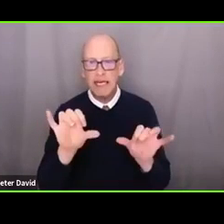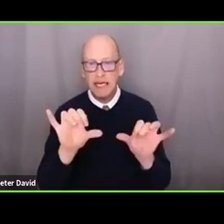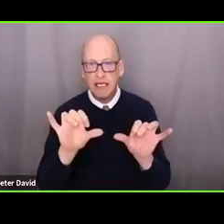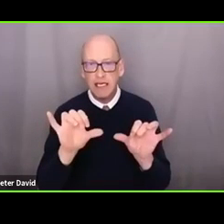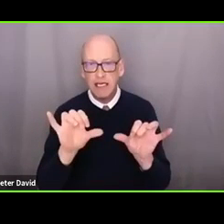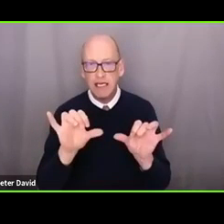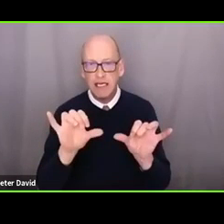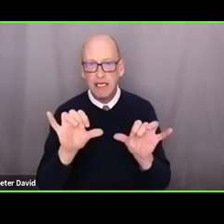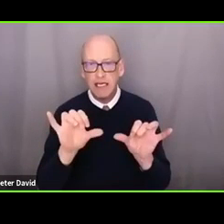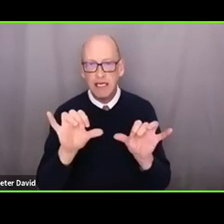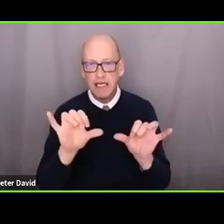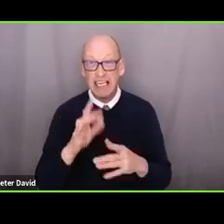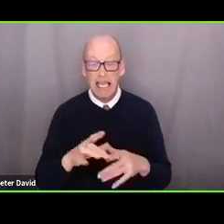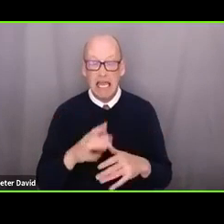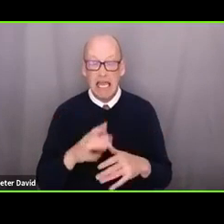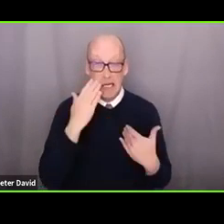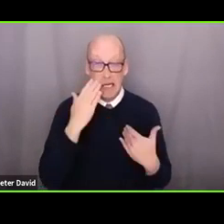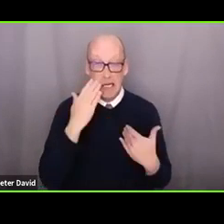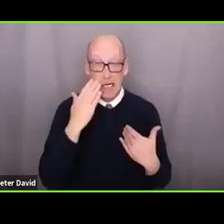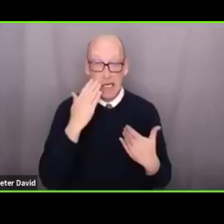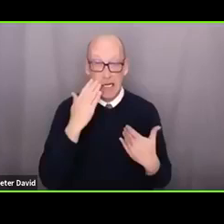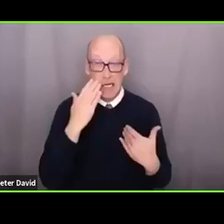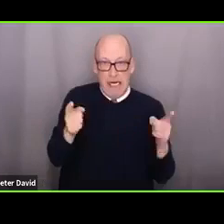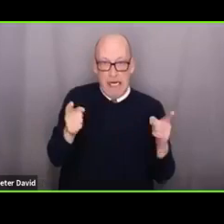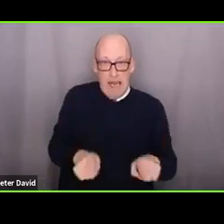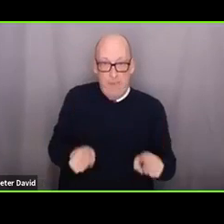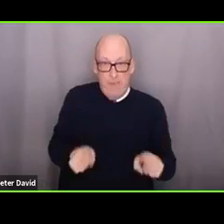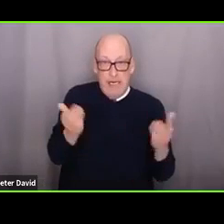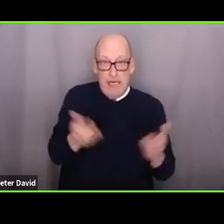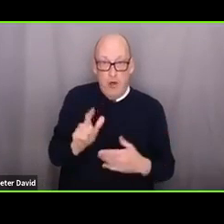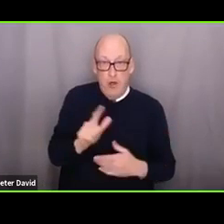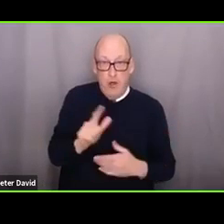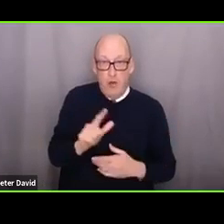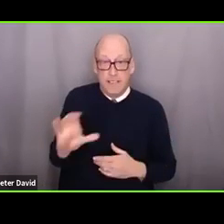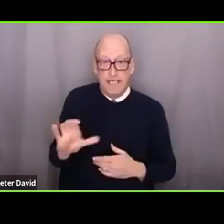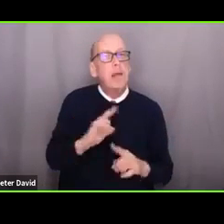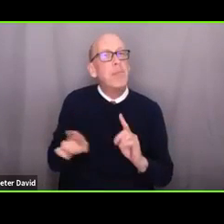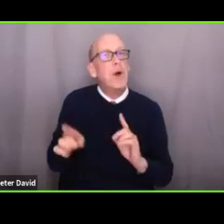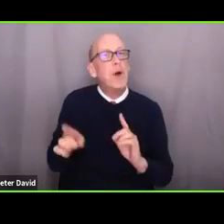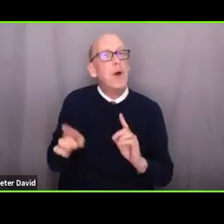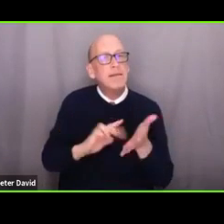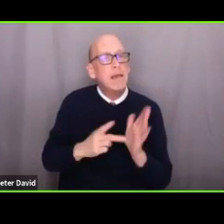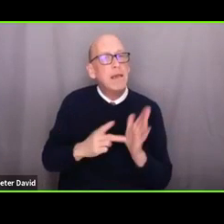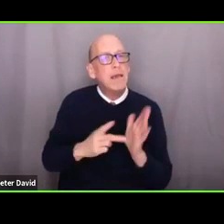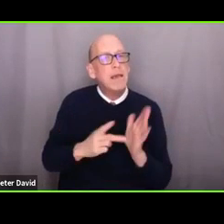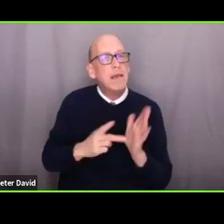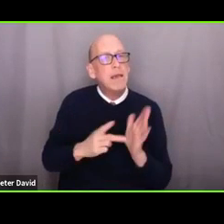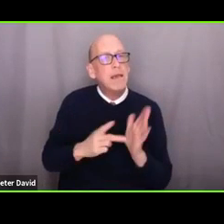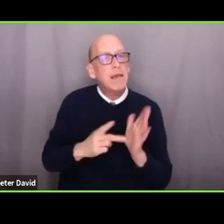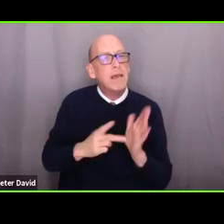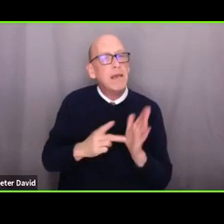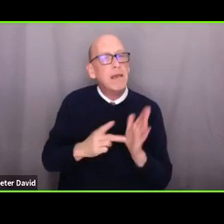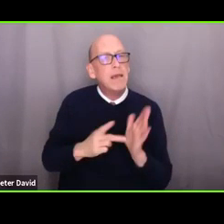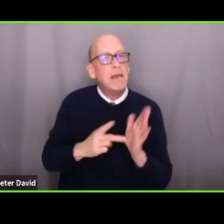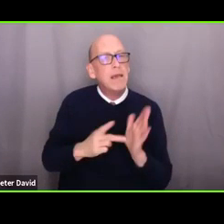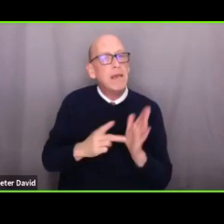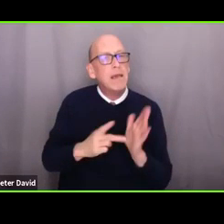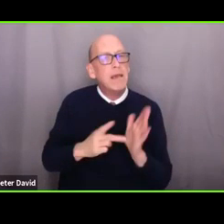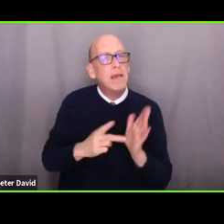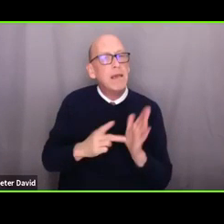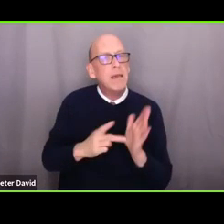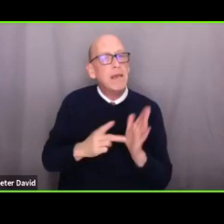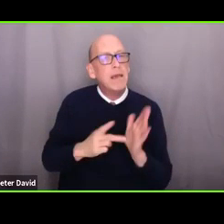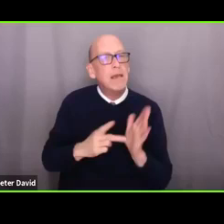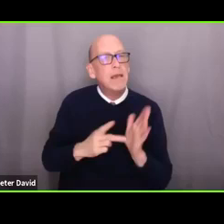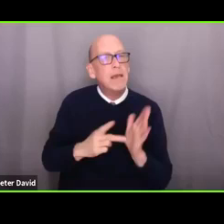know there's none here in Lucas County, but can you just talk a little bit about what that is and what we know about it? Sure.